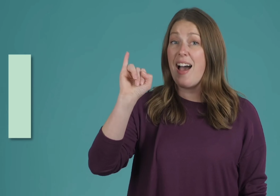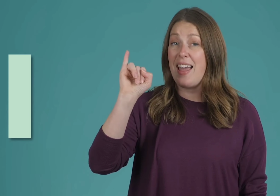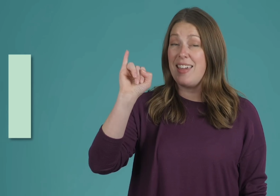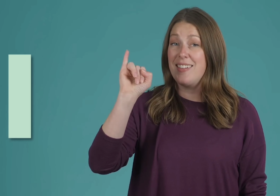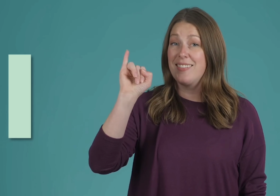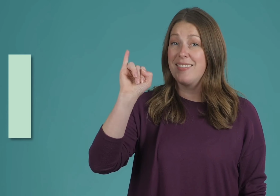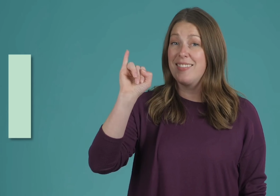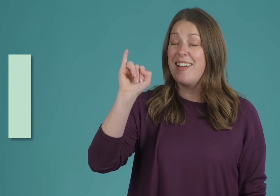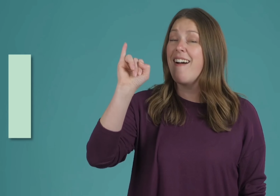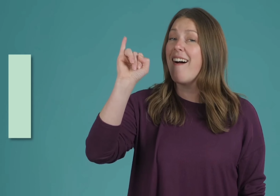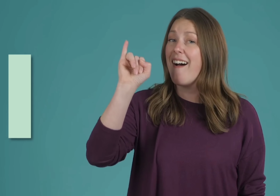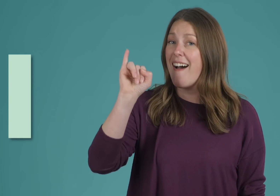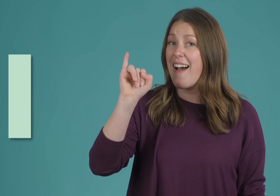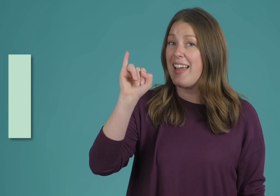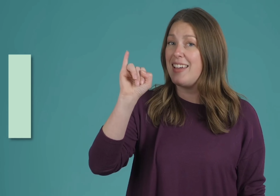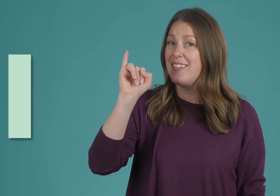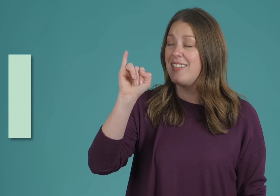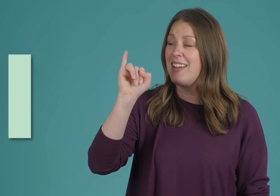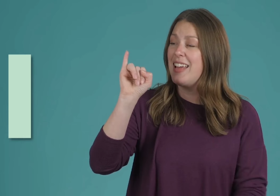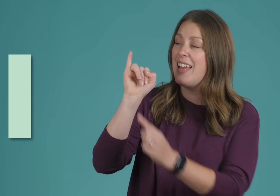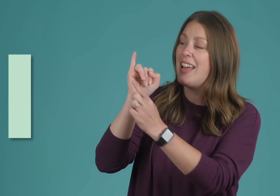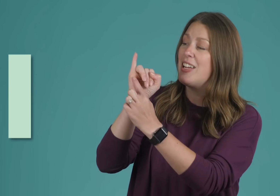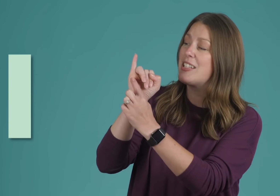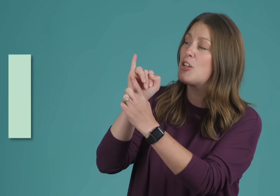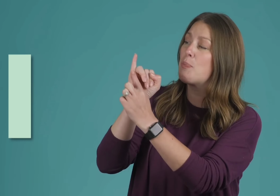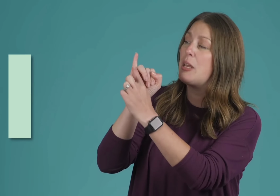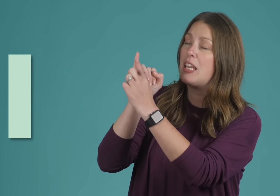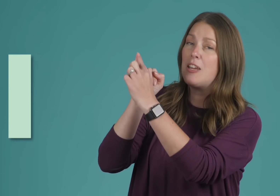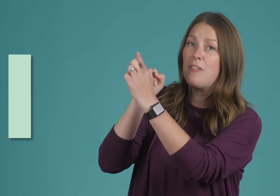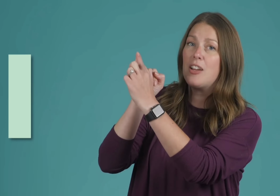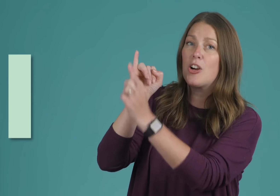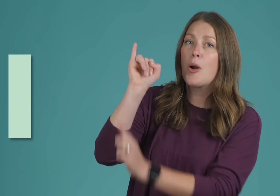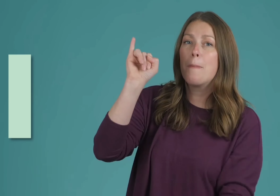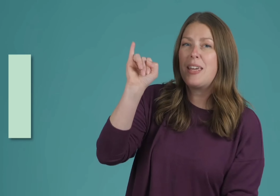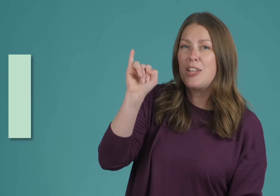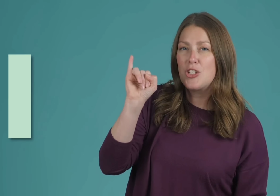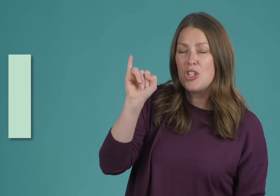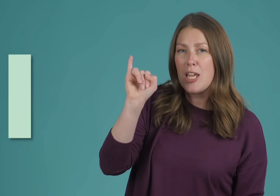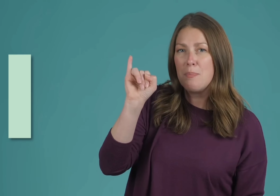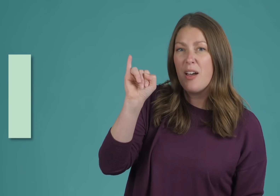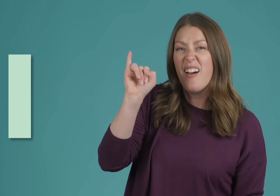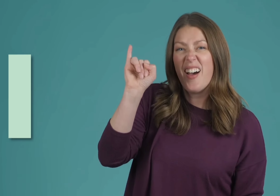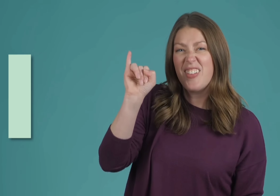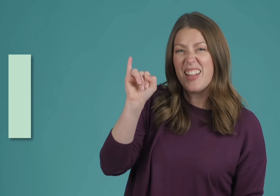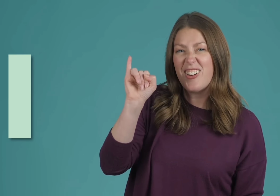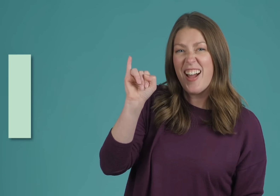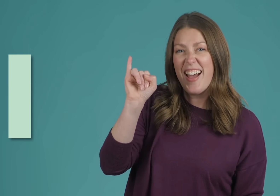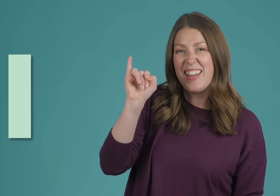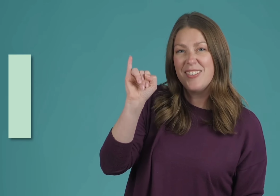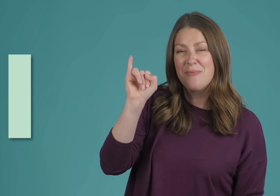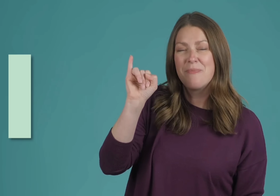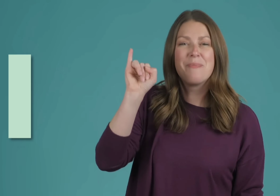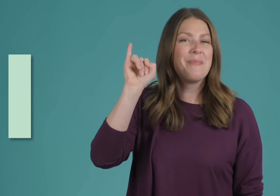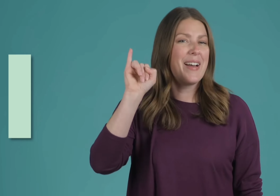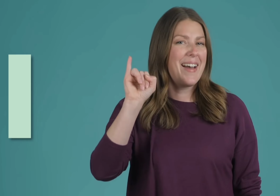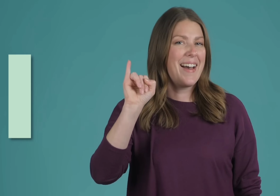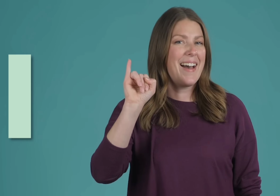I. Urubete. It's your pinky finger making the Ó máa nà bẹ́ẹ̀ shape yẹn. of a letter I.